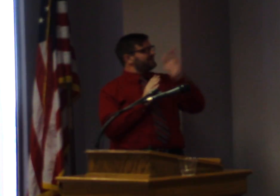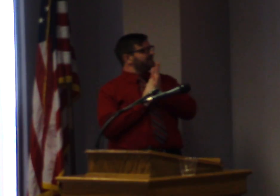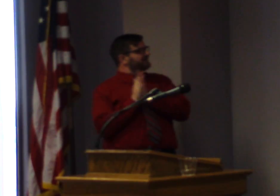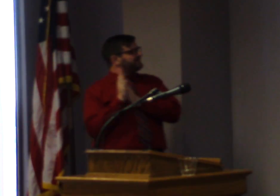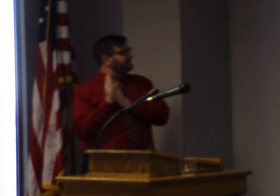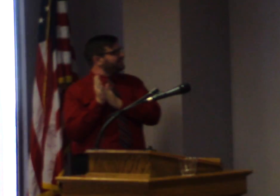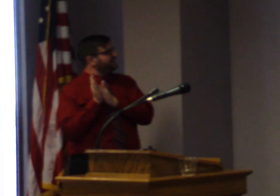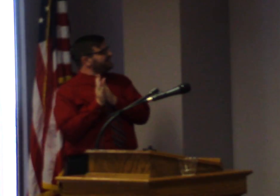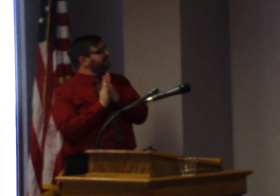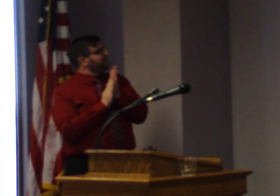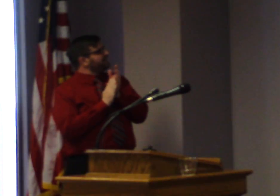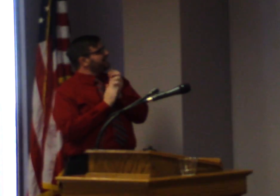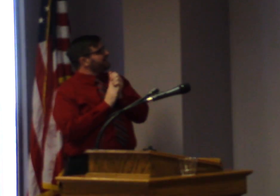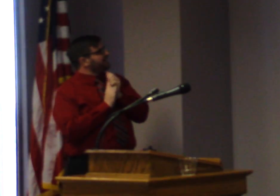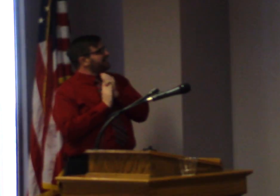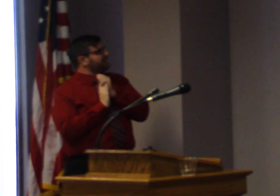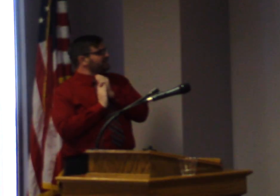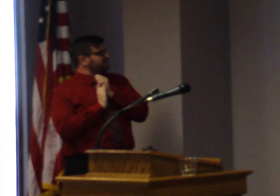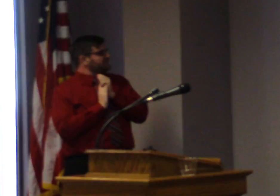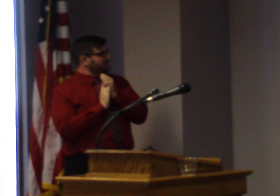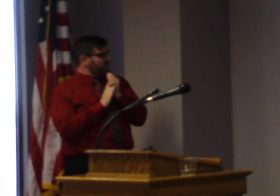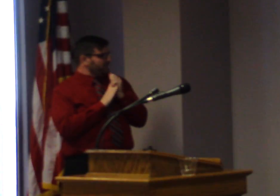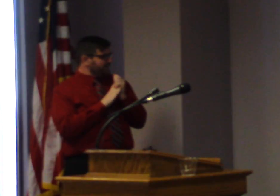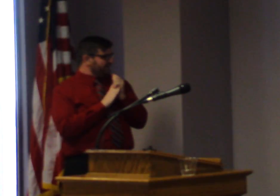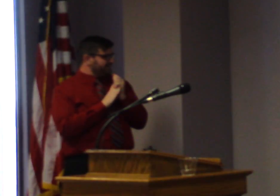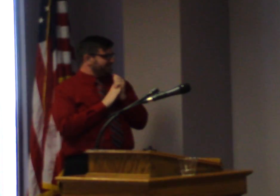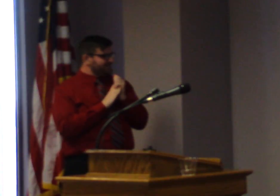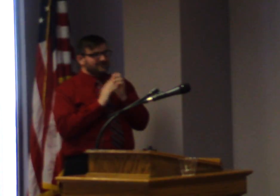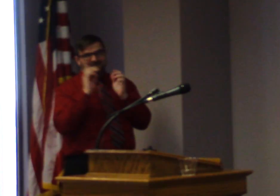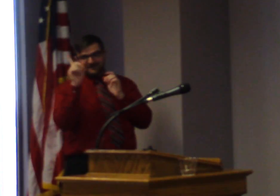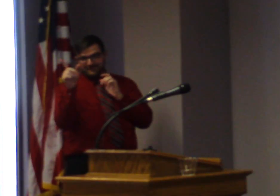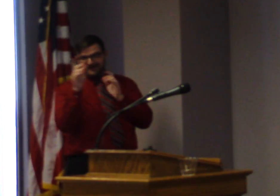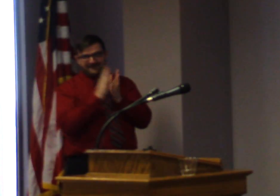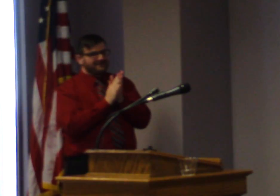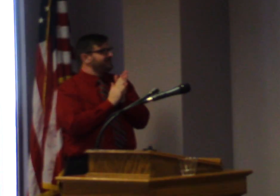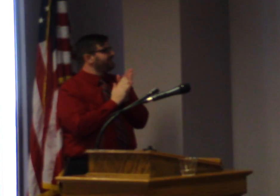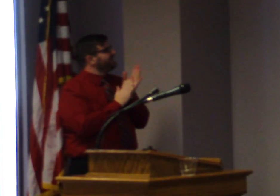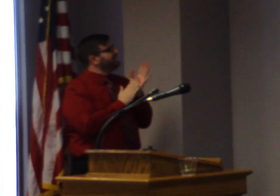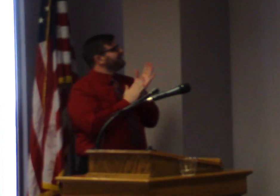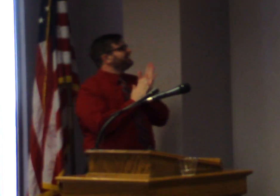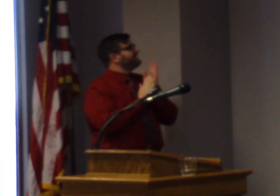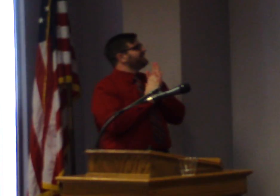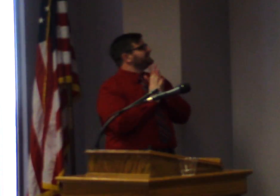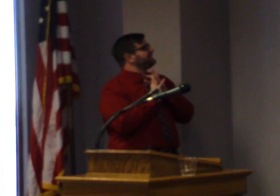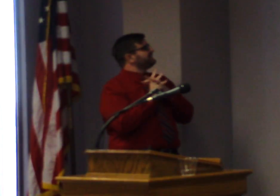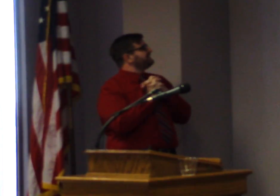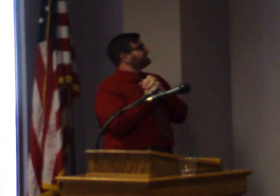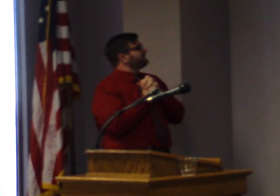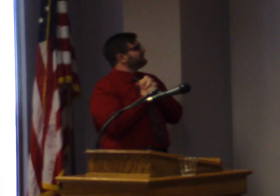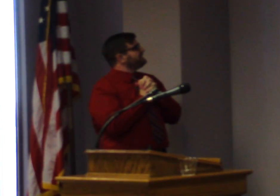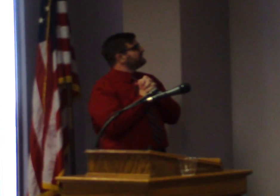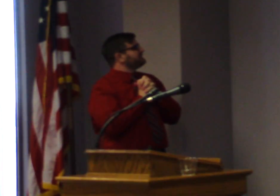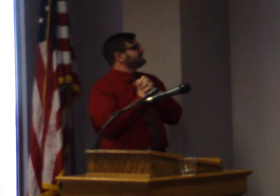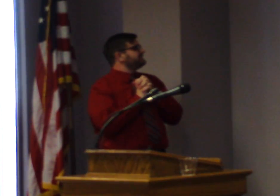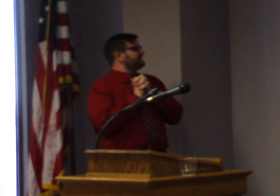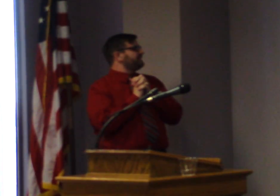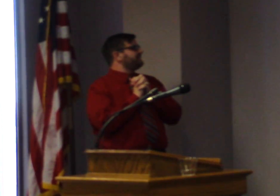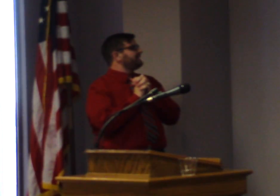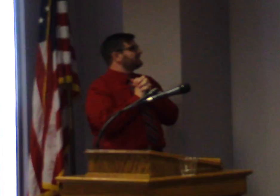one. Okay, I know this is a small print. It's back here, too. These are the different resources that are